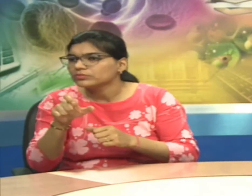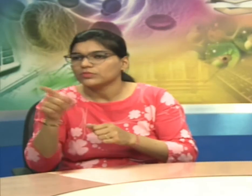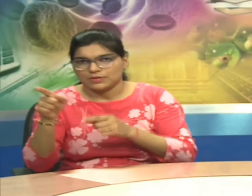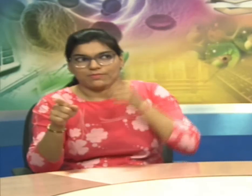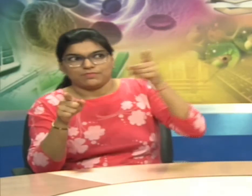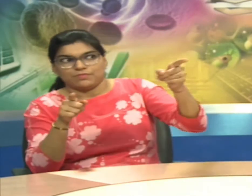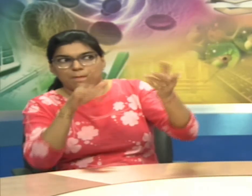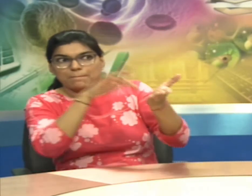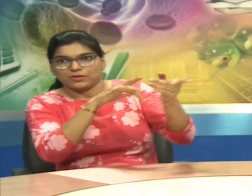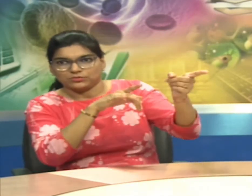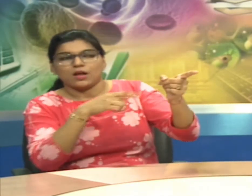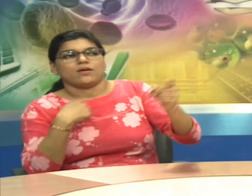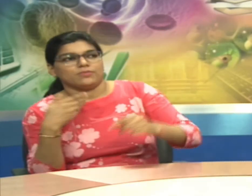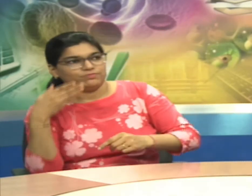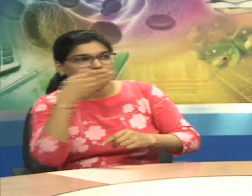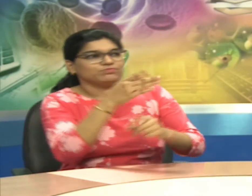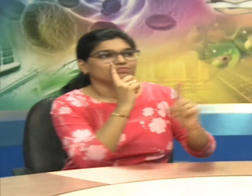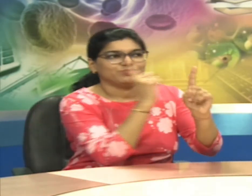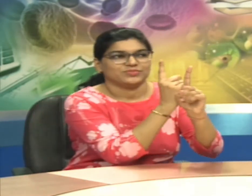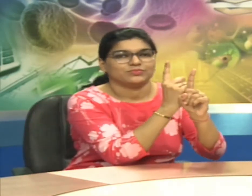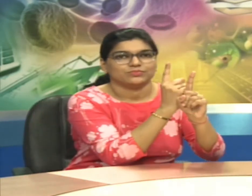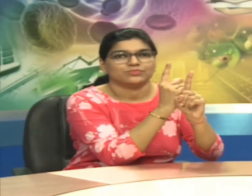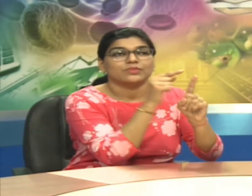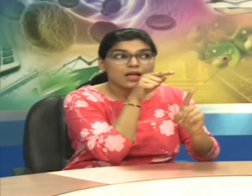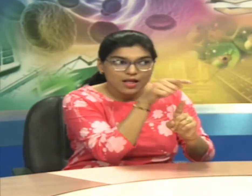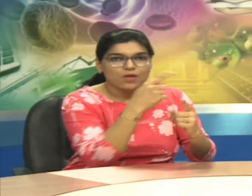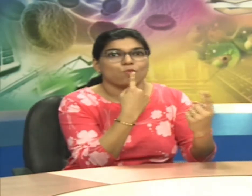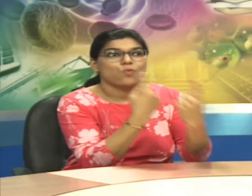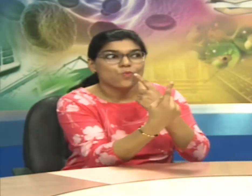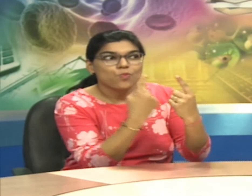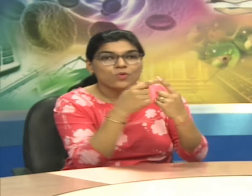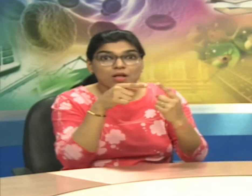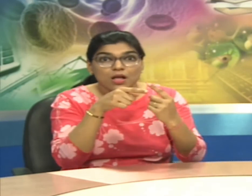as account holder.